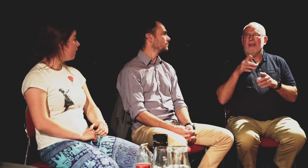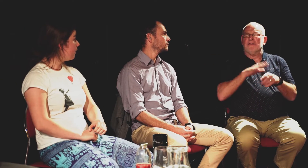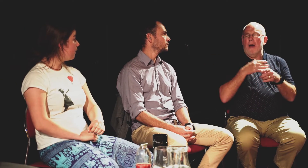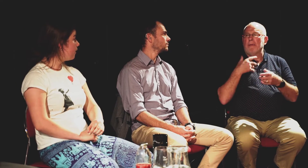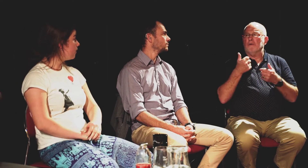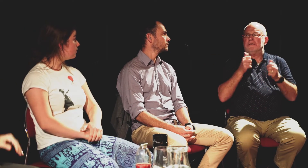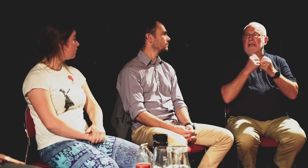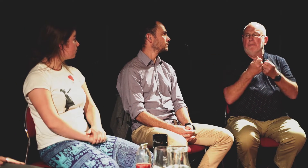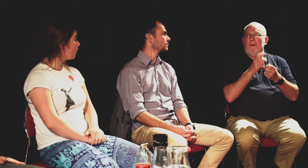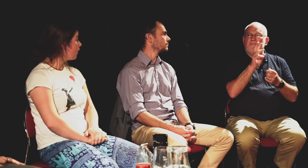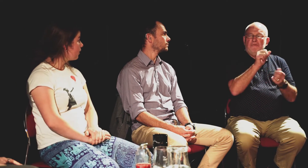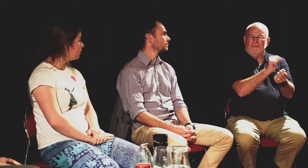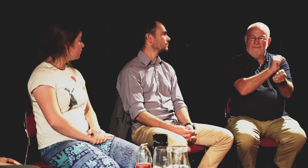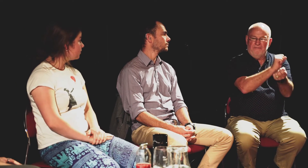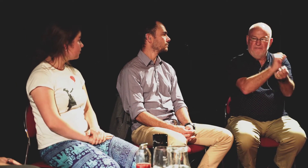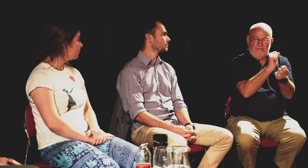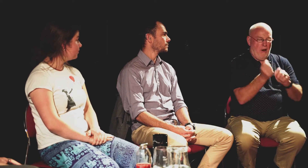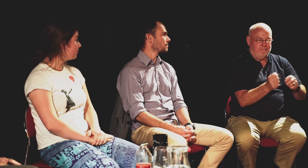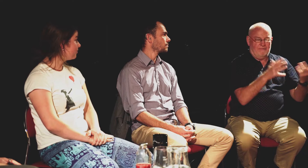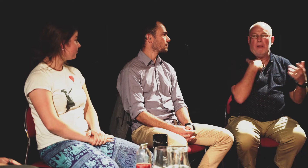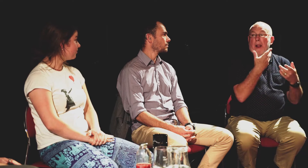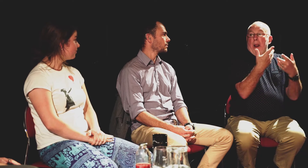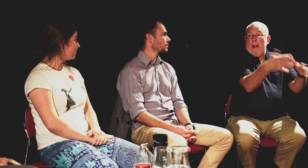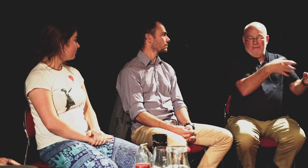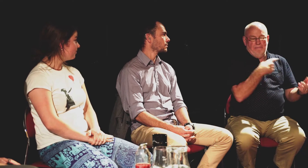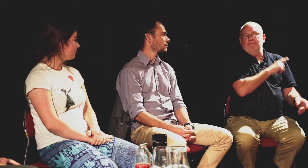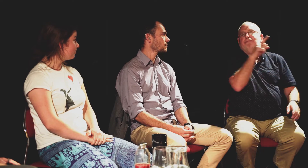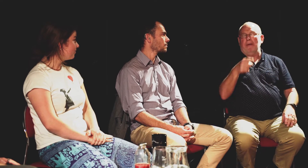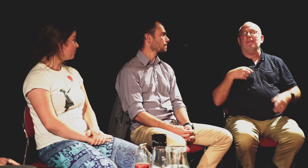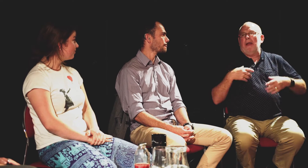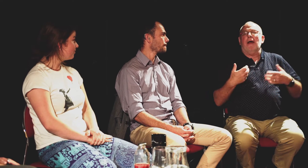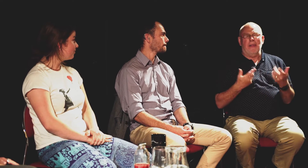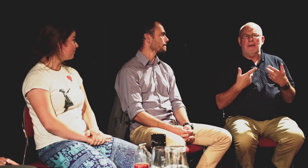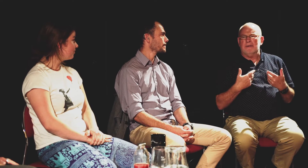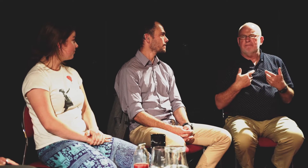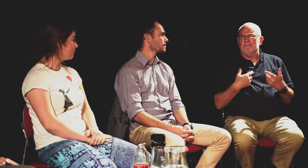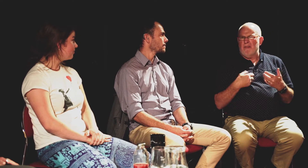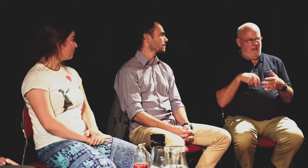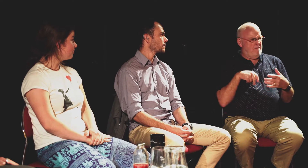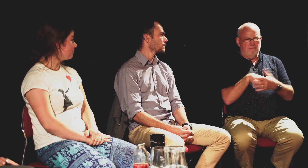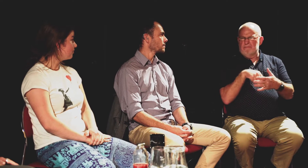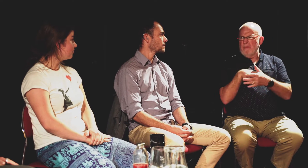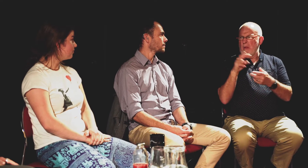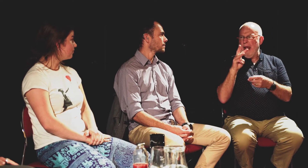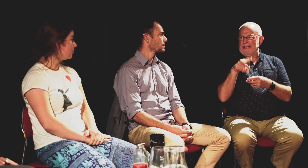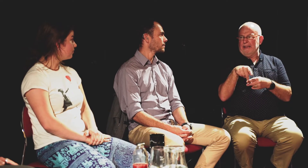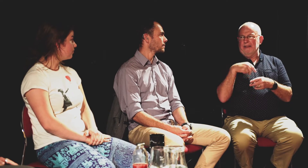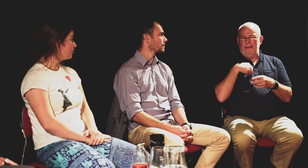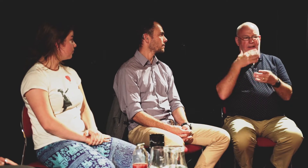Similar, I think, to David. School for the Deaf, we had hockey, and we played really well. And then I found barriers